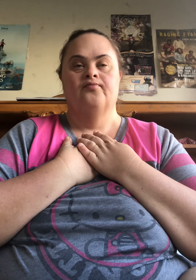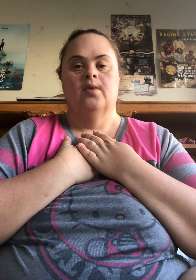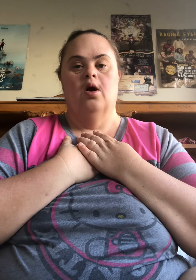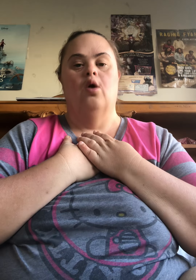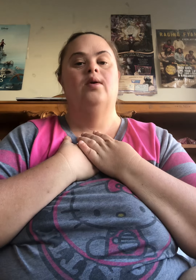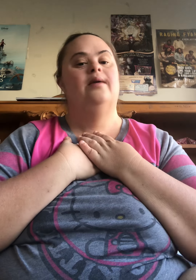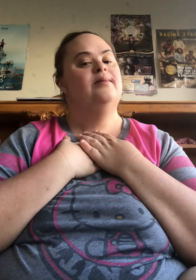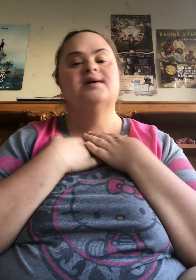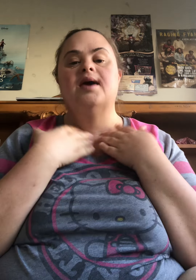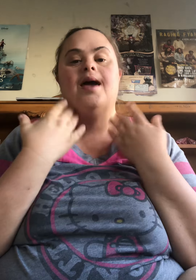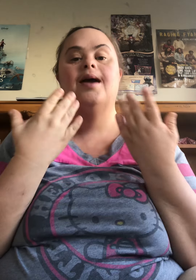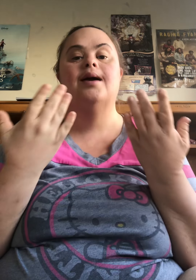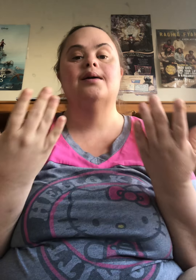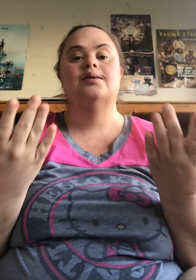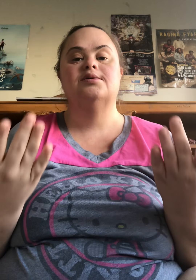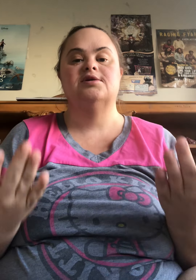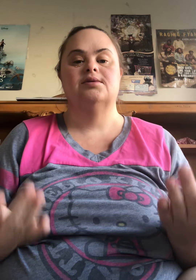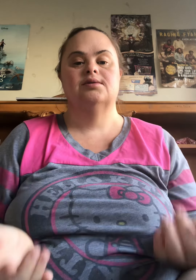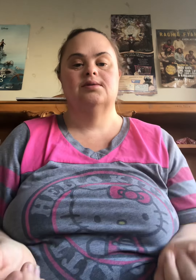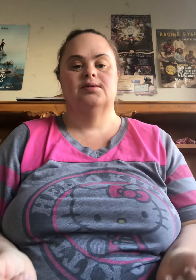there, or even cared.